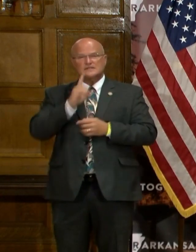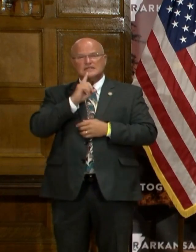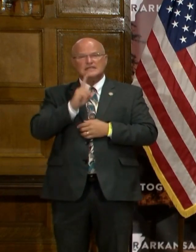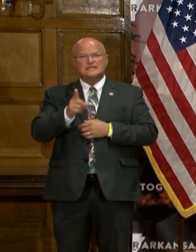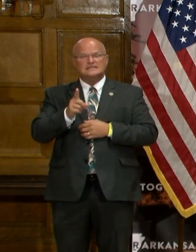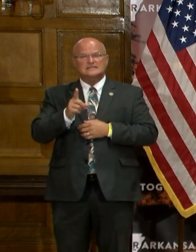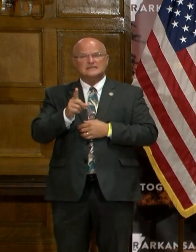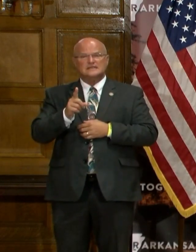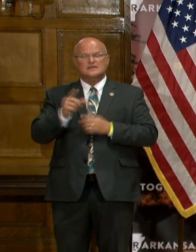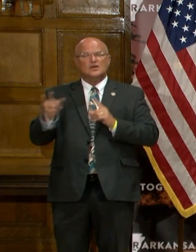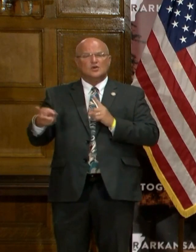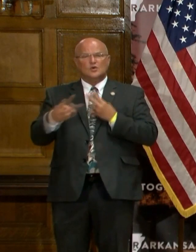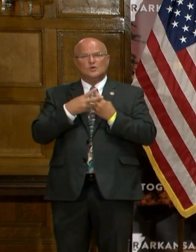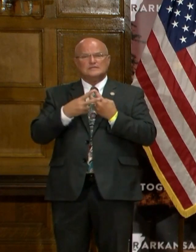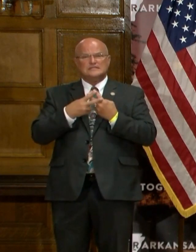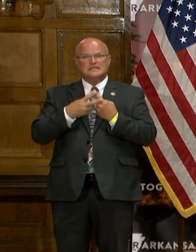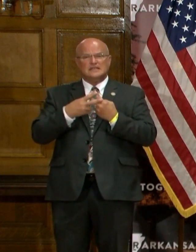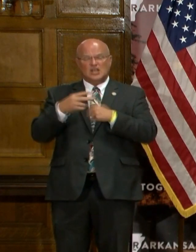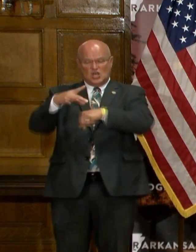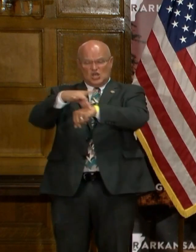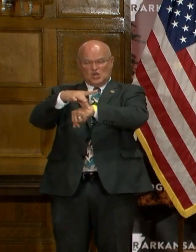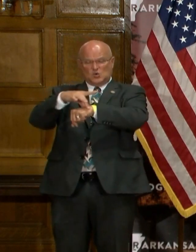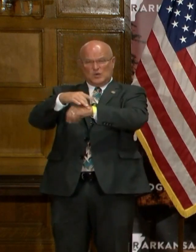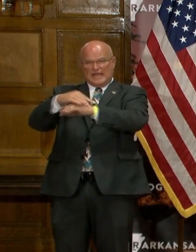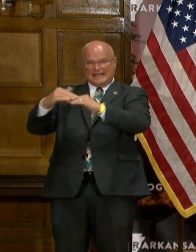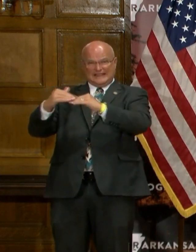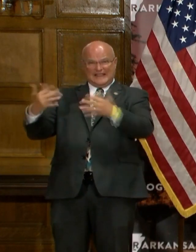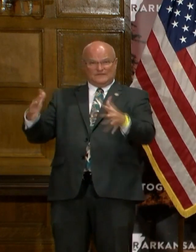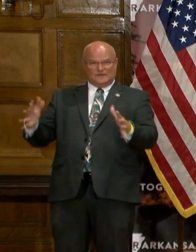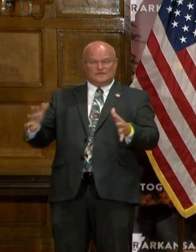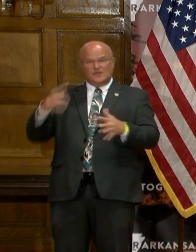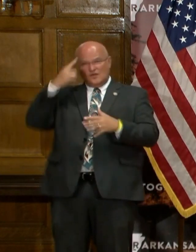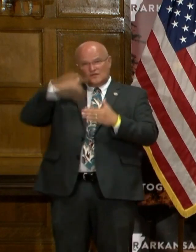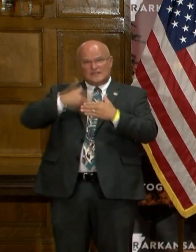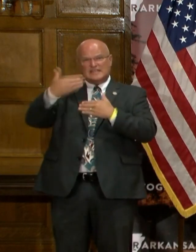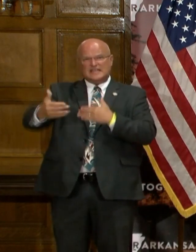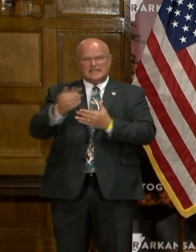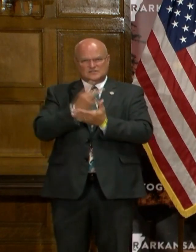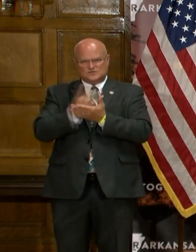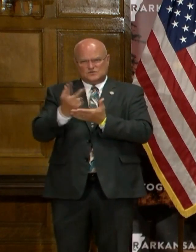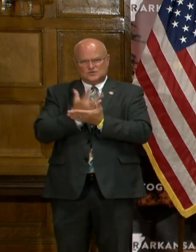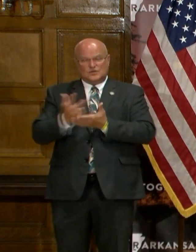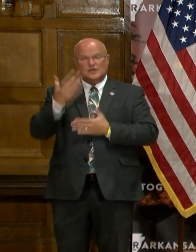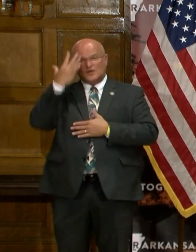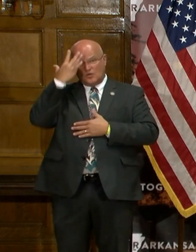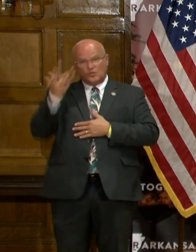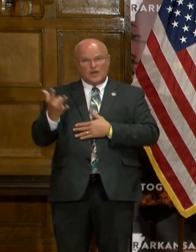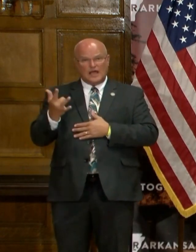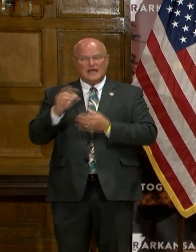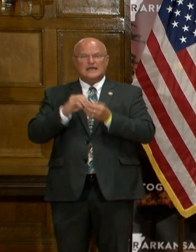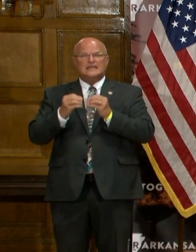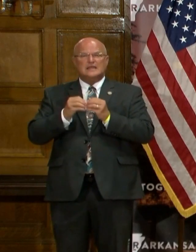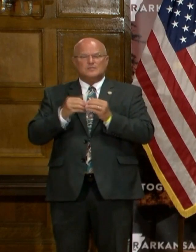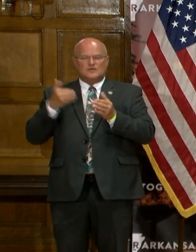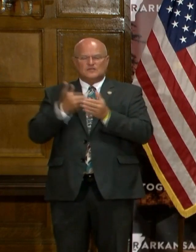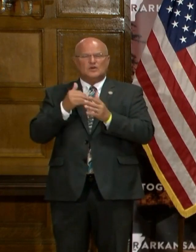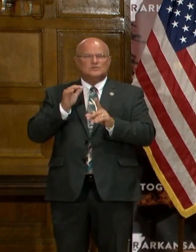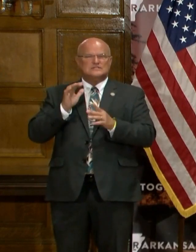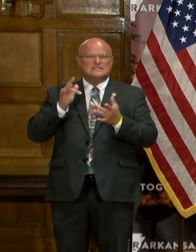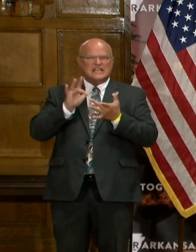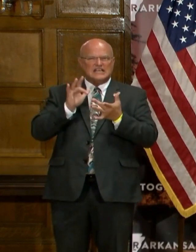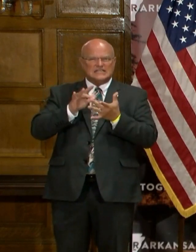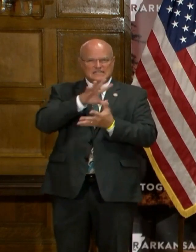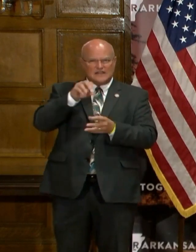is quarantining a grade level of students for the next couple of weeks due to the number of close contacts